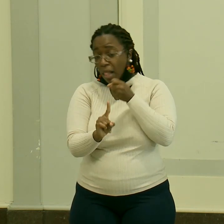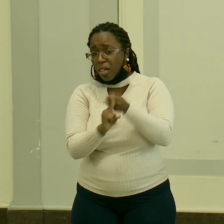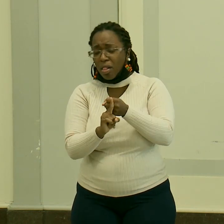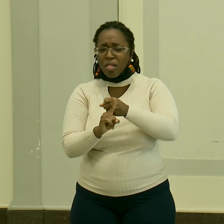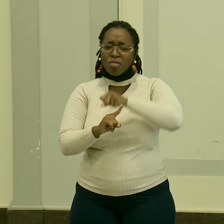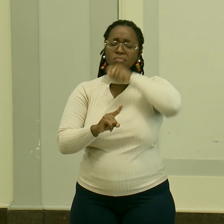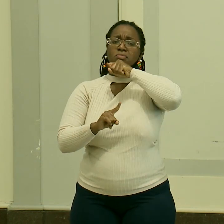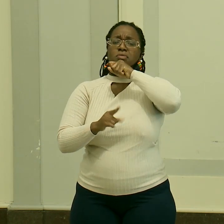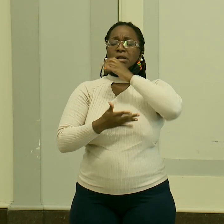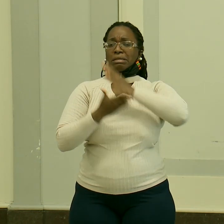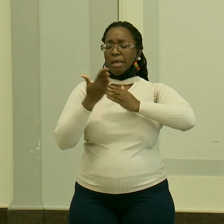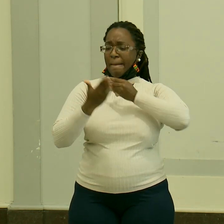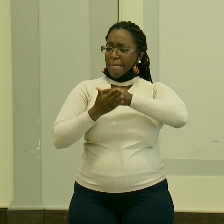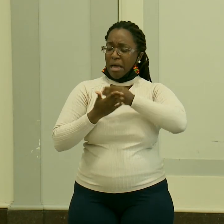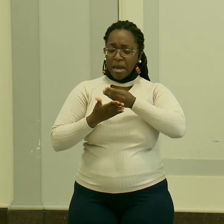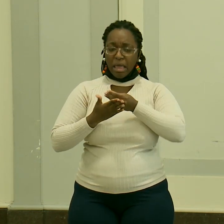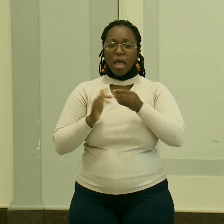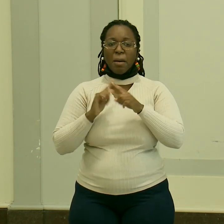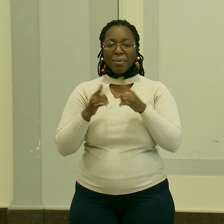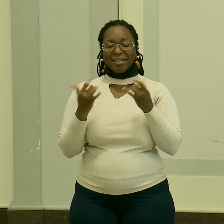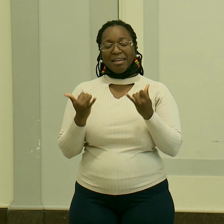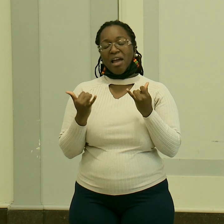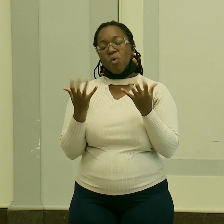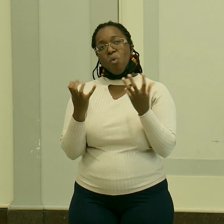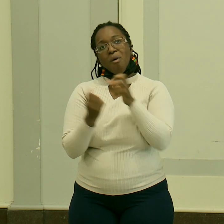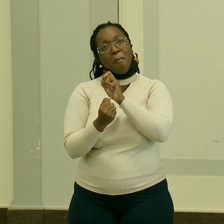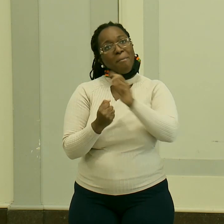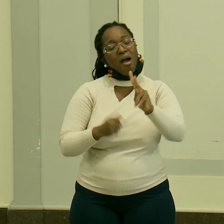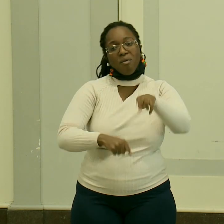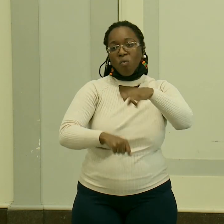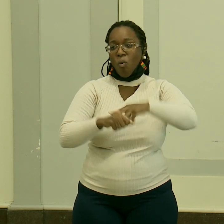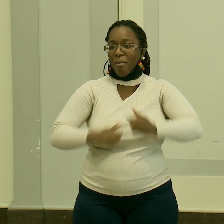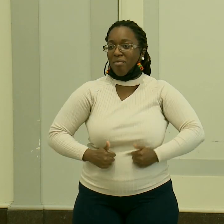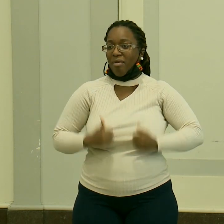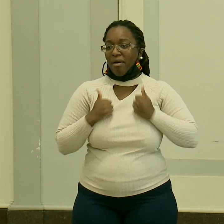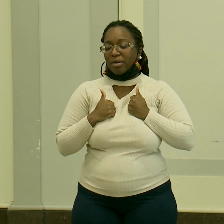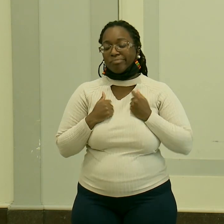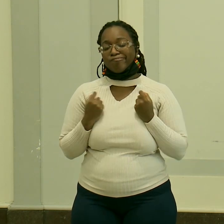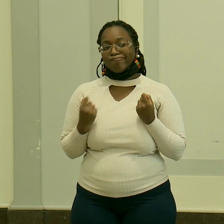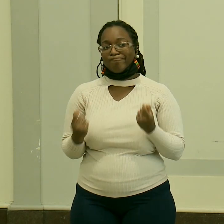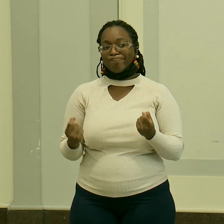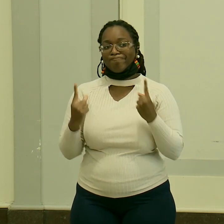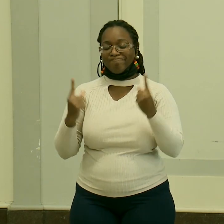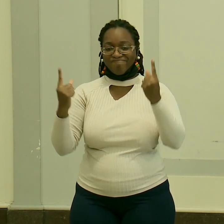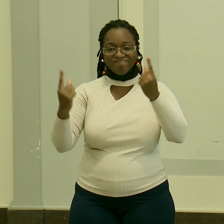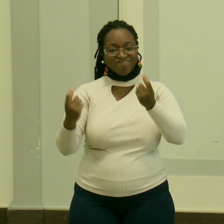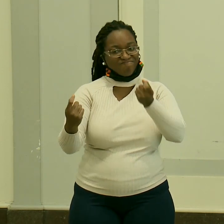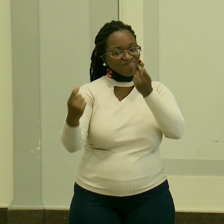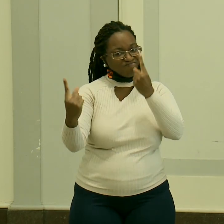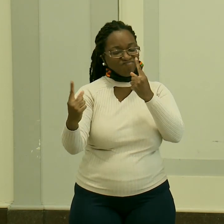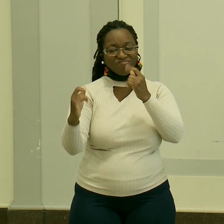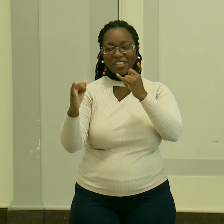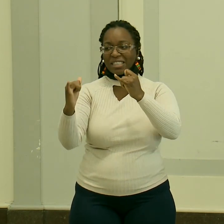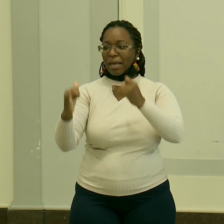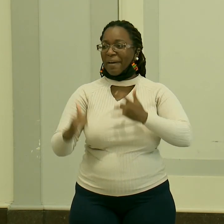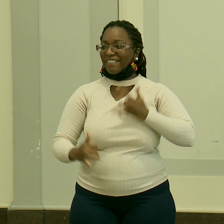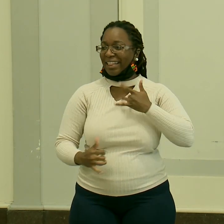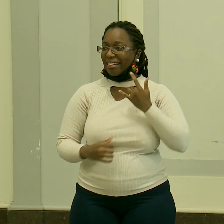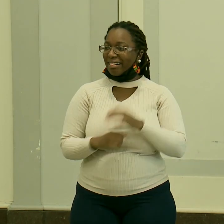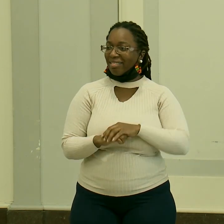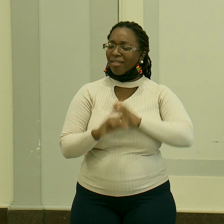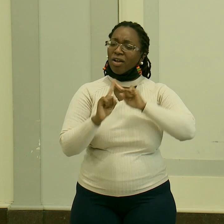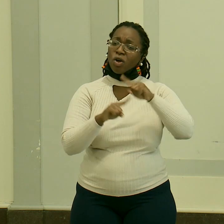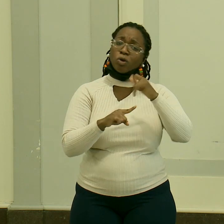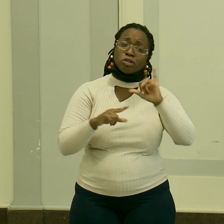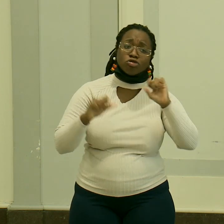missing a sense of normal life. I too miss that sense of normalcy we had before COVID-19. I miss going to the gym or hanging out